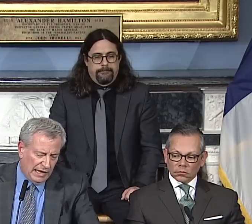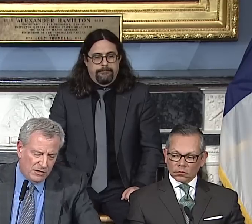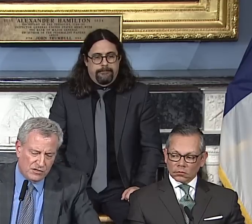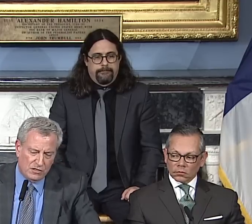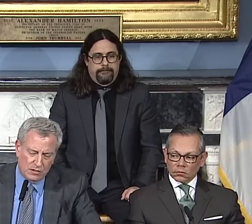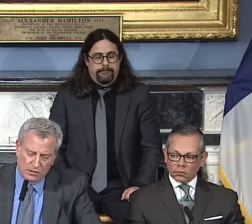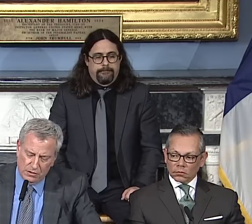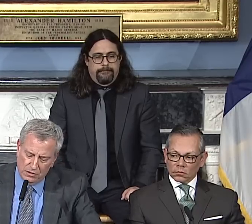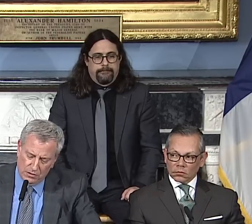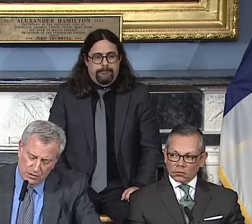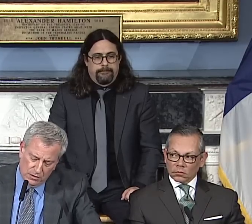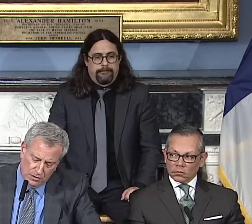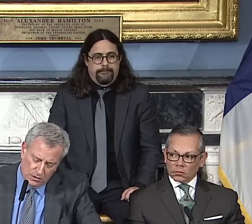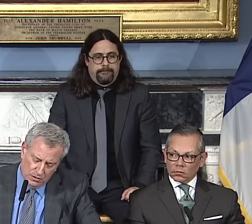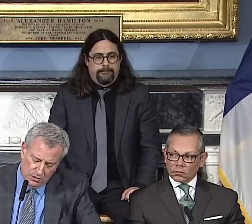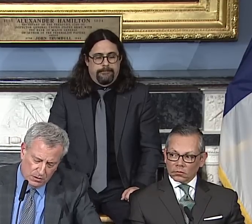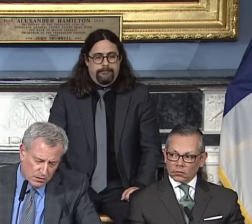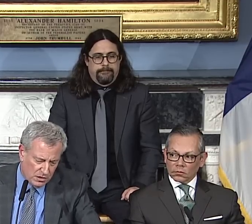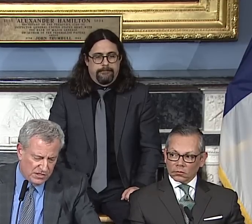And